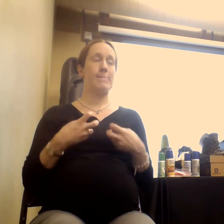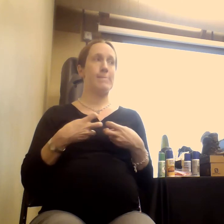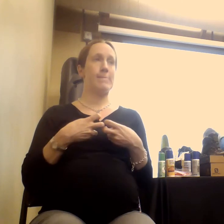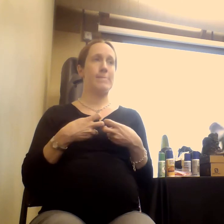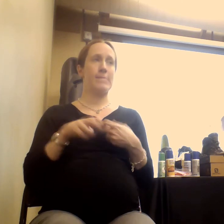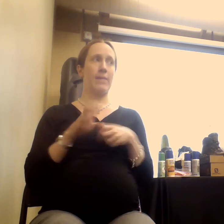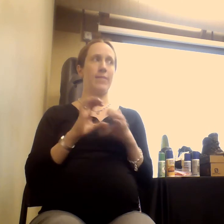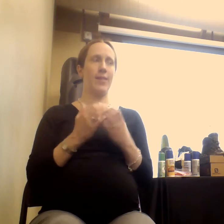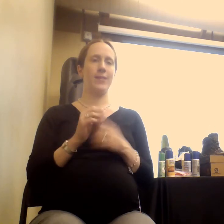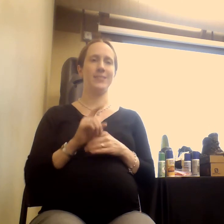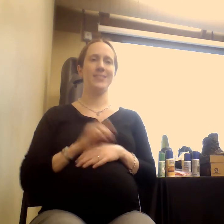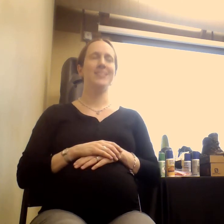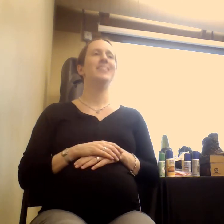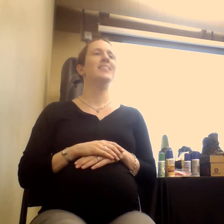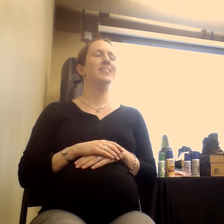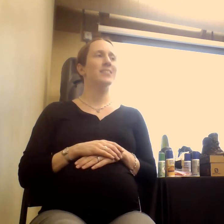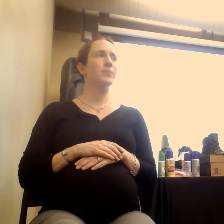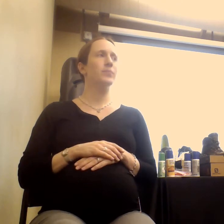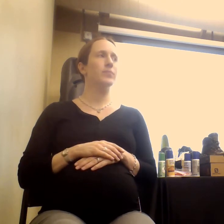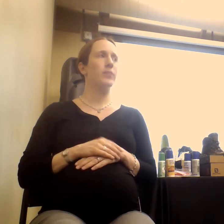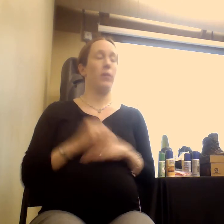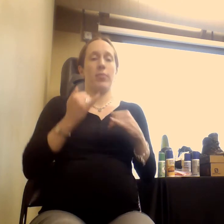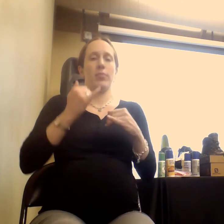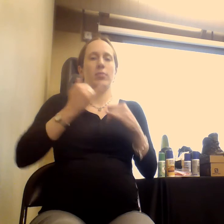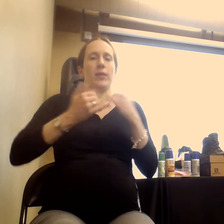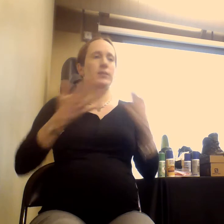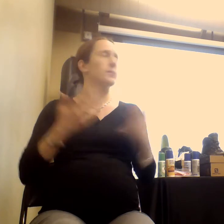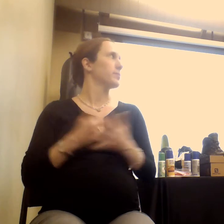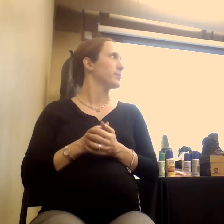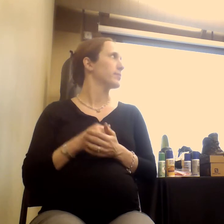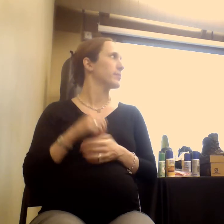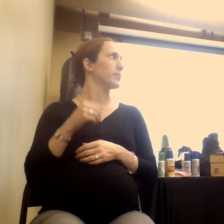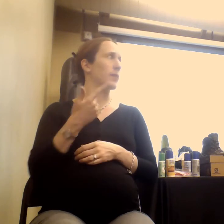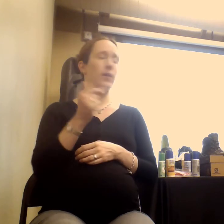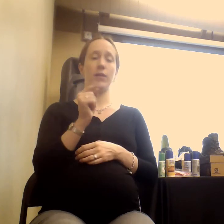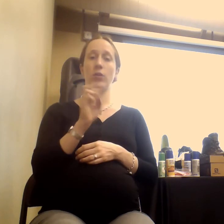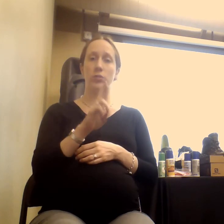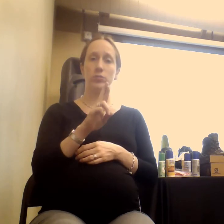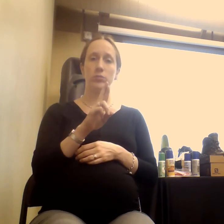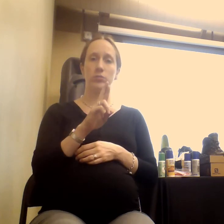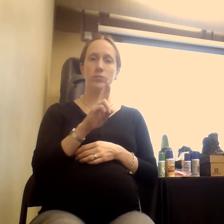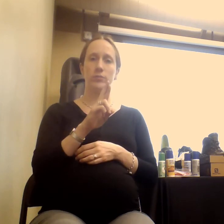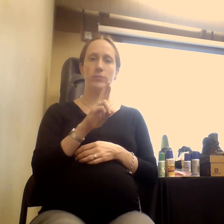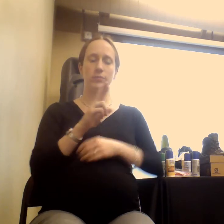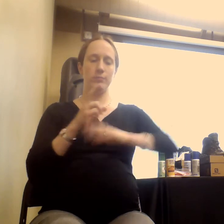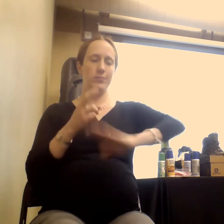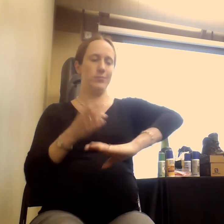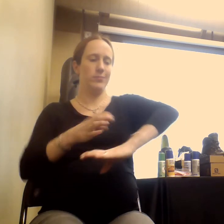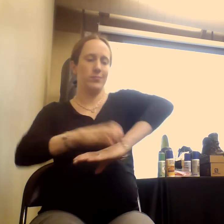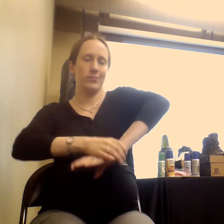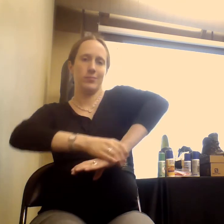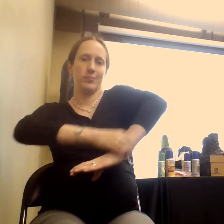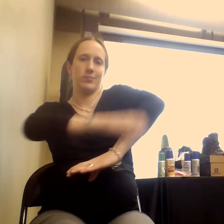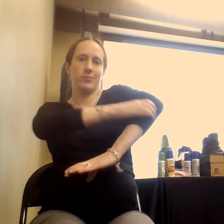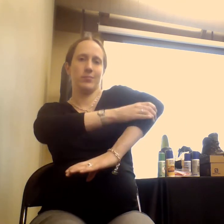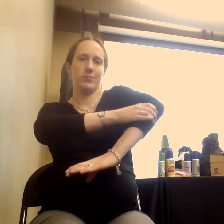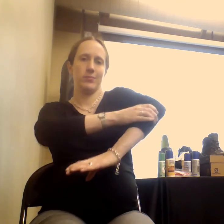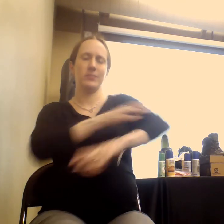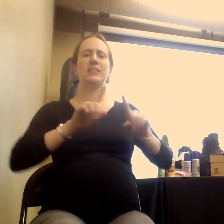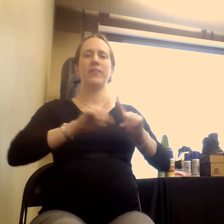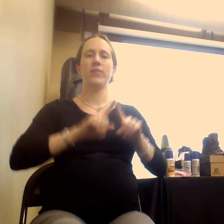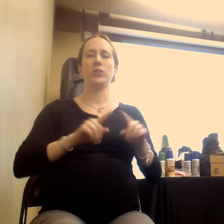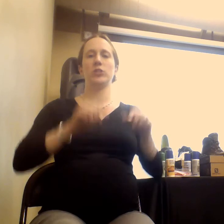last thing, gaiters. Everybody know what these are? So basically, different shapes, different